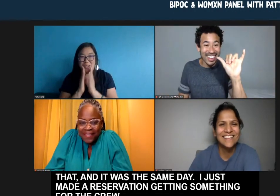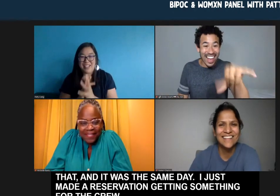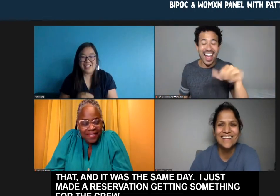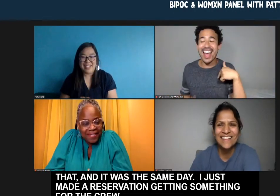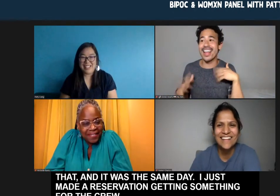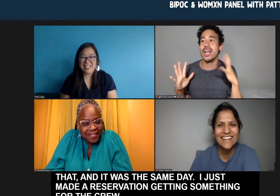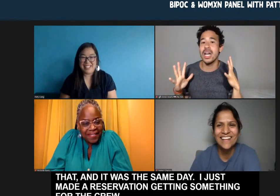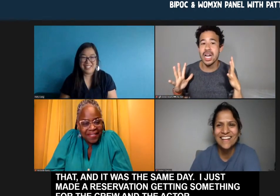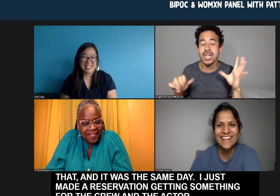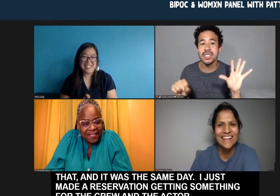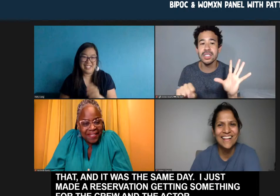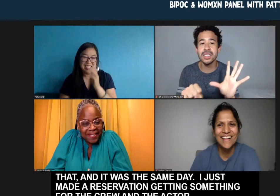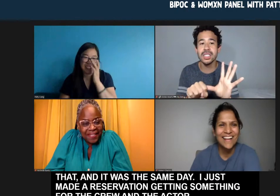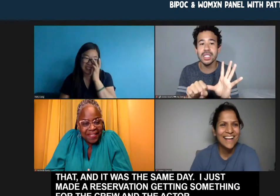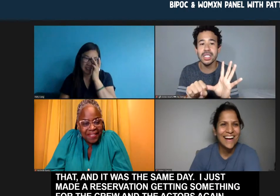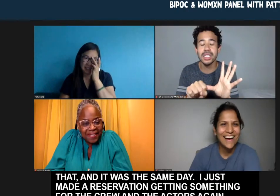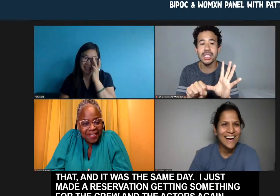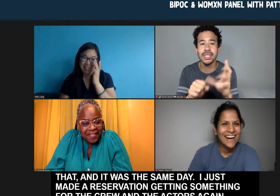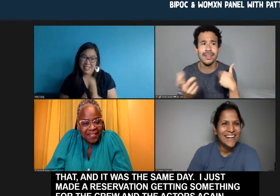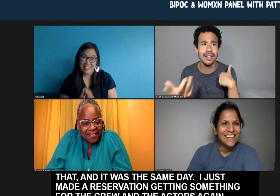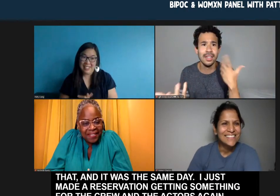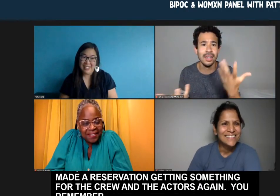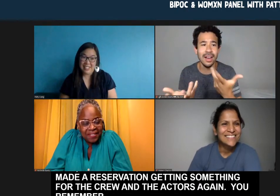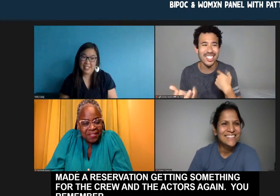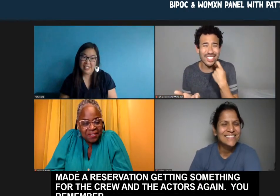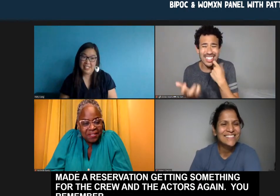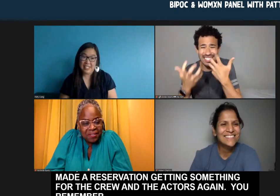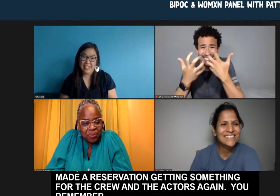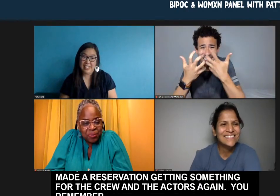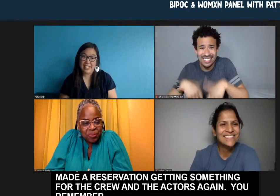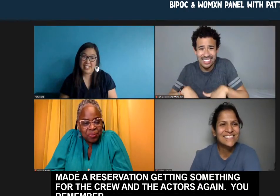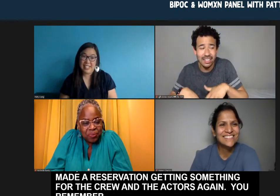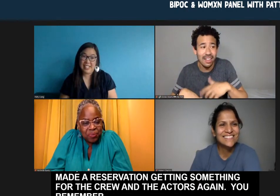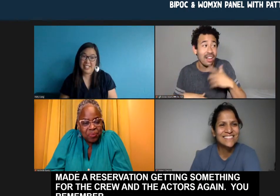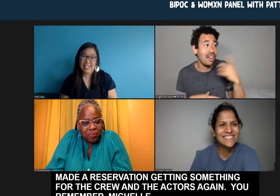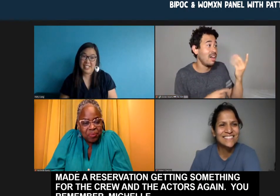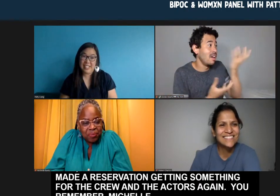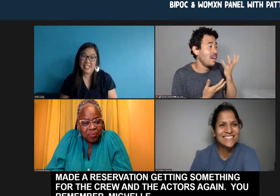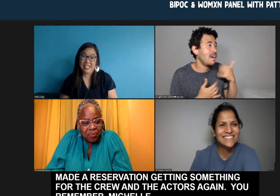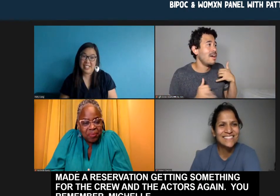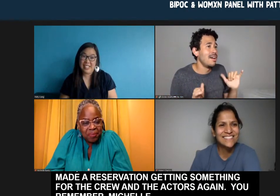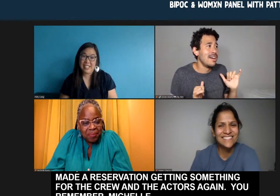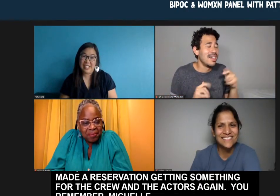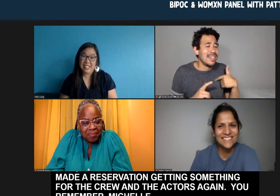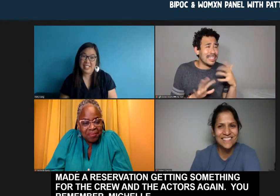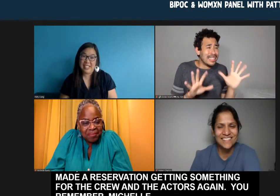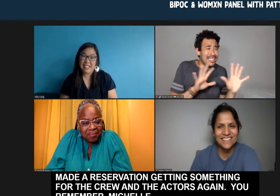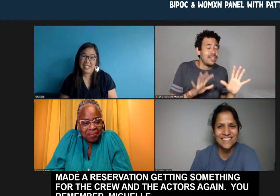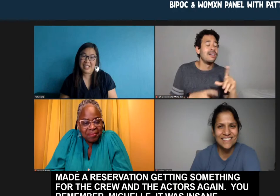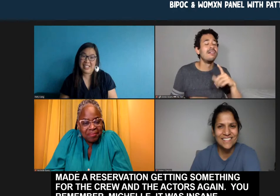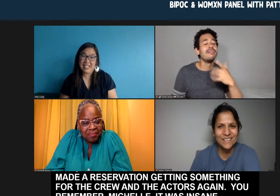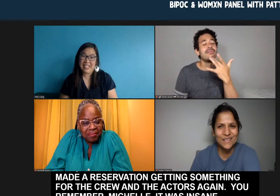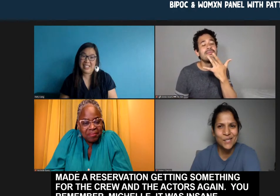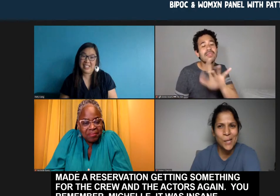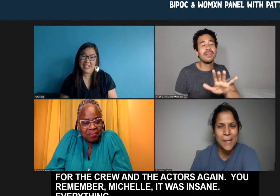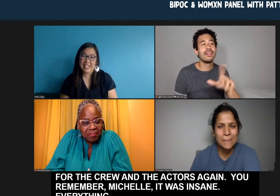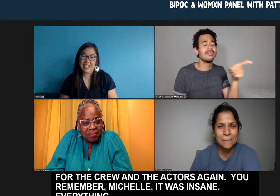remember, Michelle, it was insane. It was insane. It was just everything that was happening at that time. And I was really trying